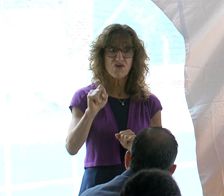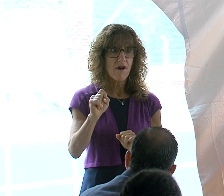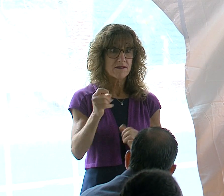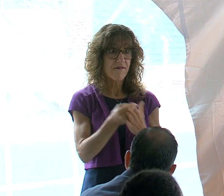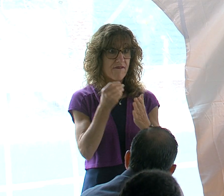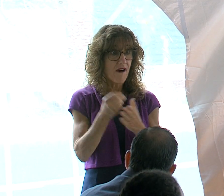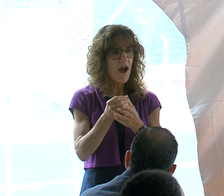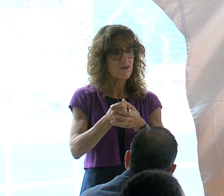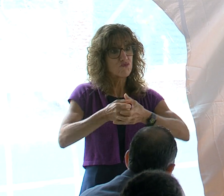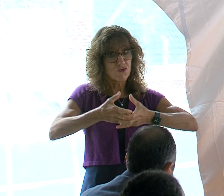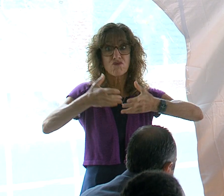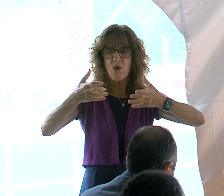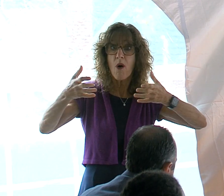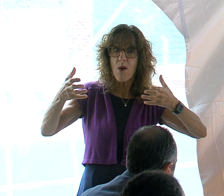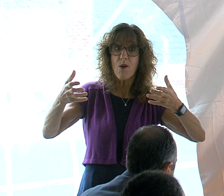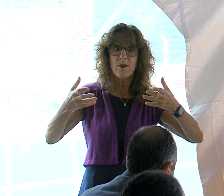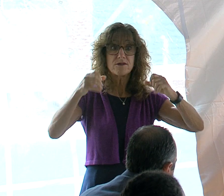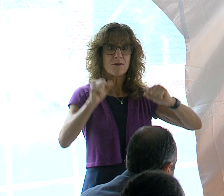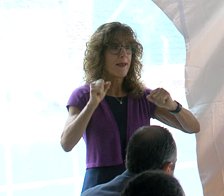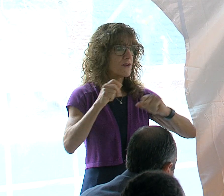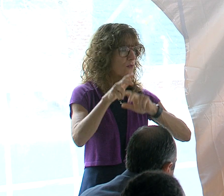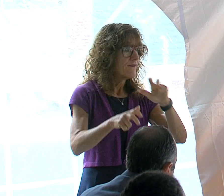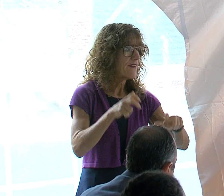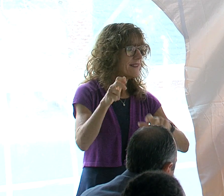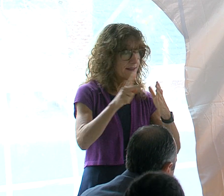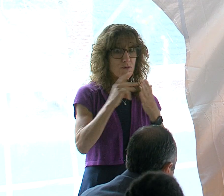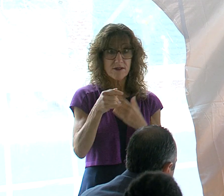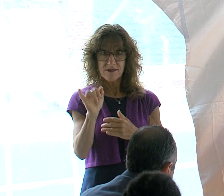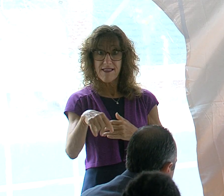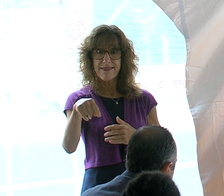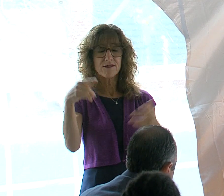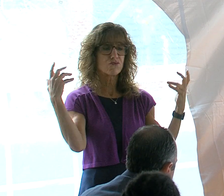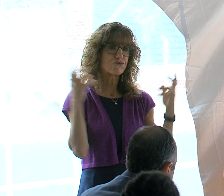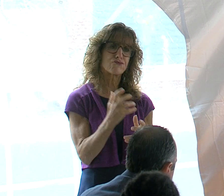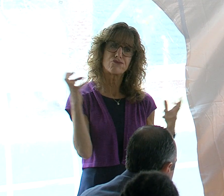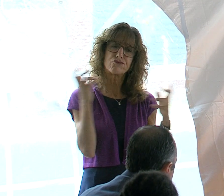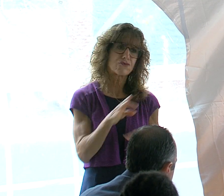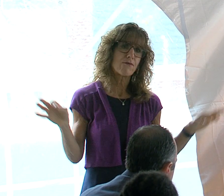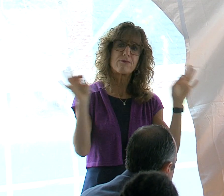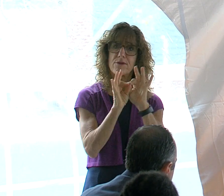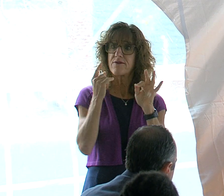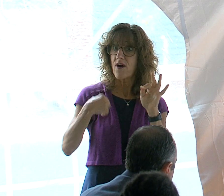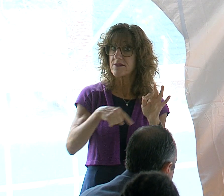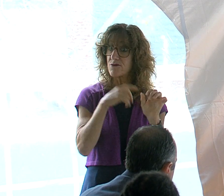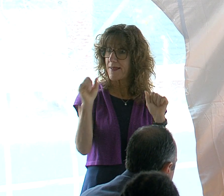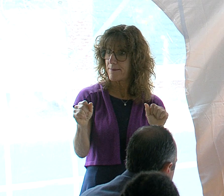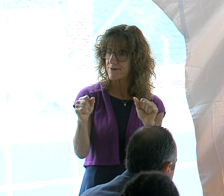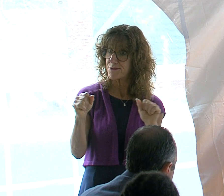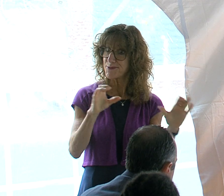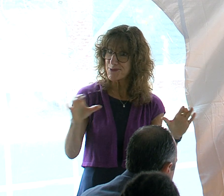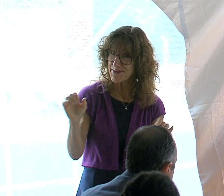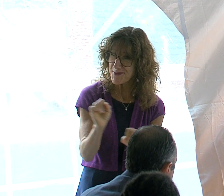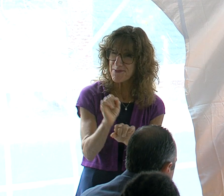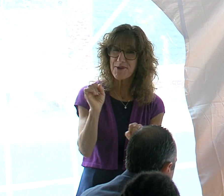grow and to be able to invest in projects like these is critical for us to be able to do the